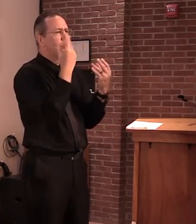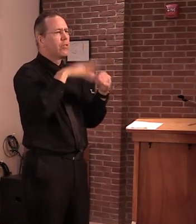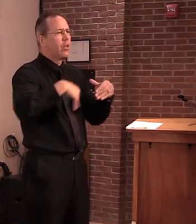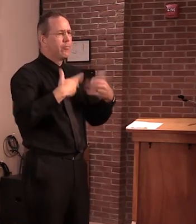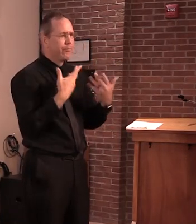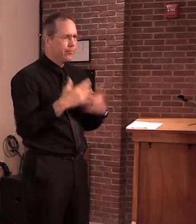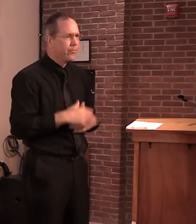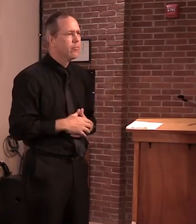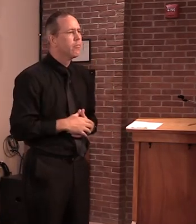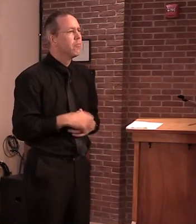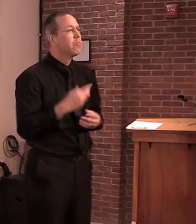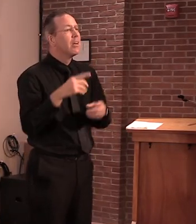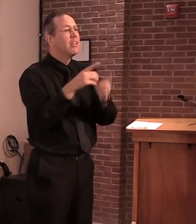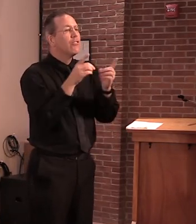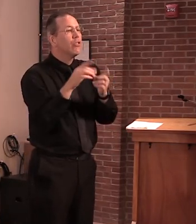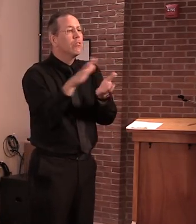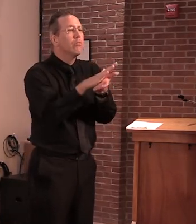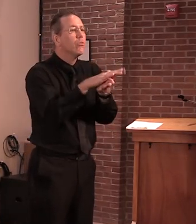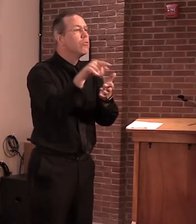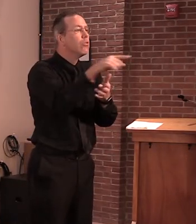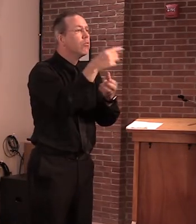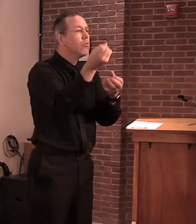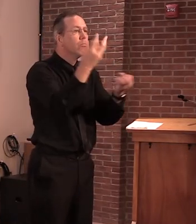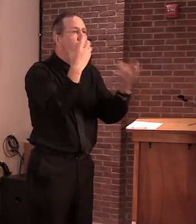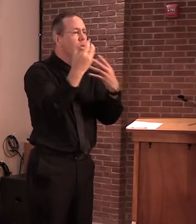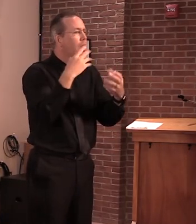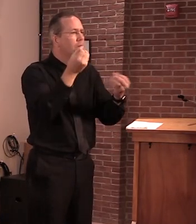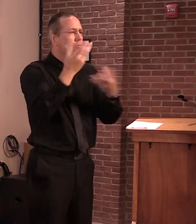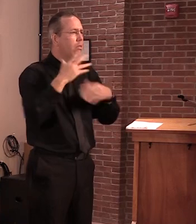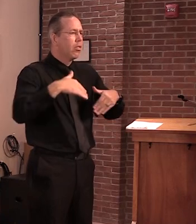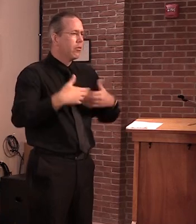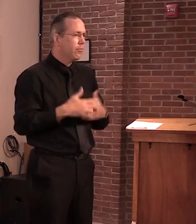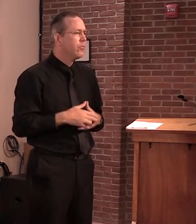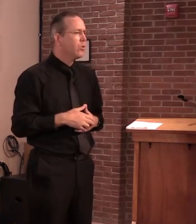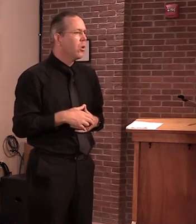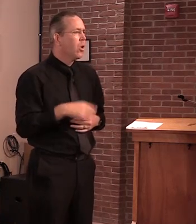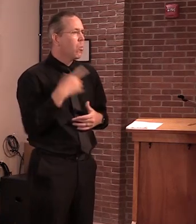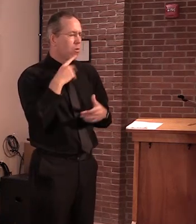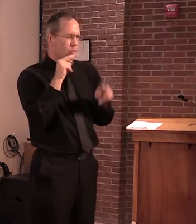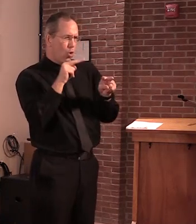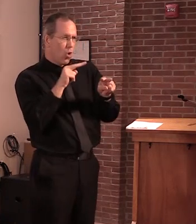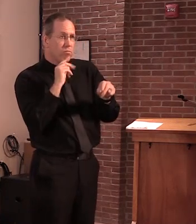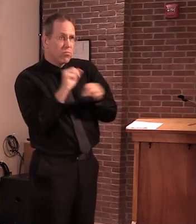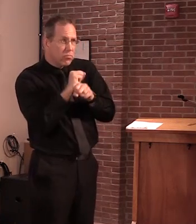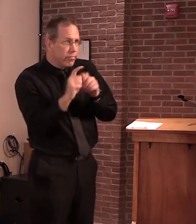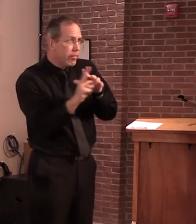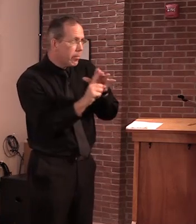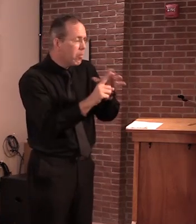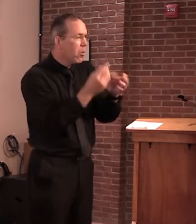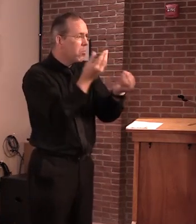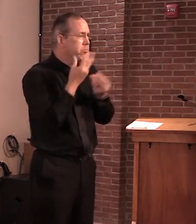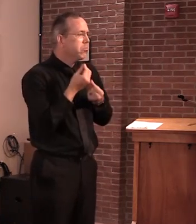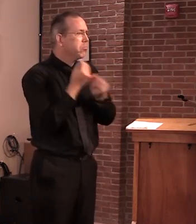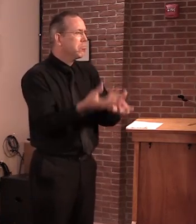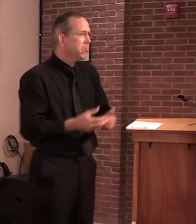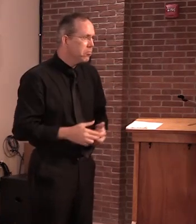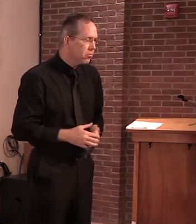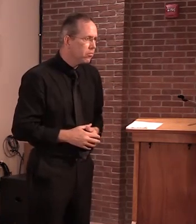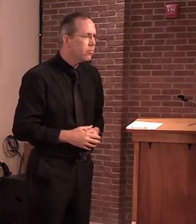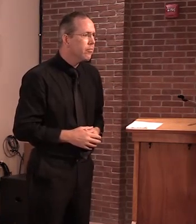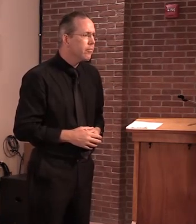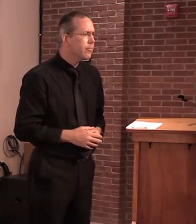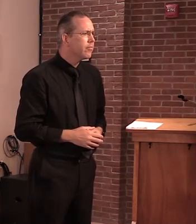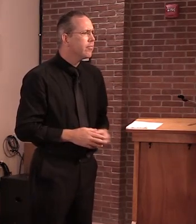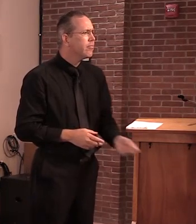but something we'll certainly monitor. Mm-hmm. Is there any rough estimate, or you've seen a lot, you haven't seen